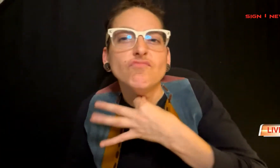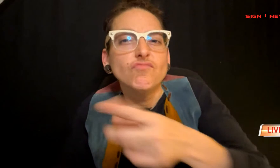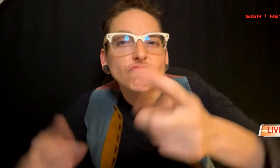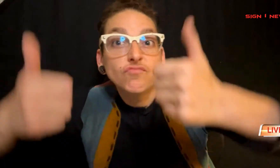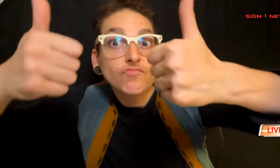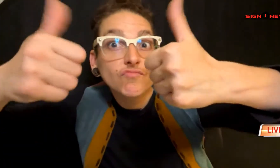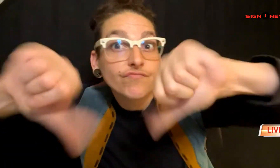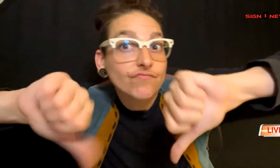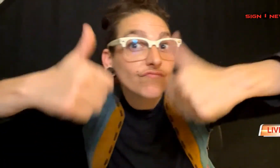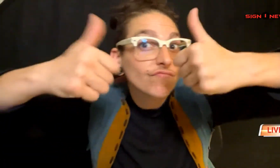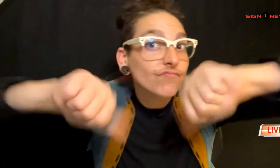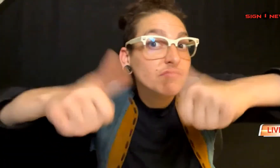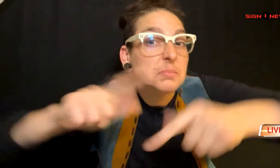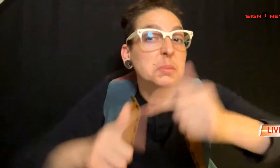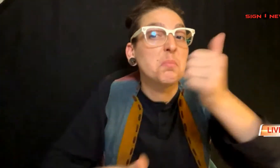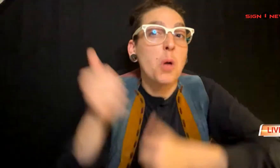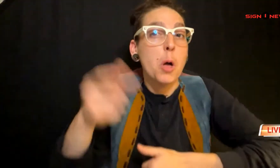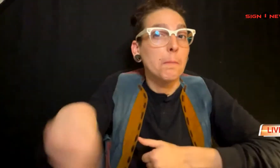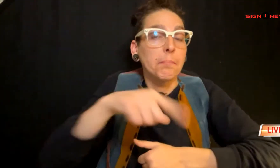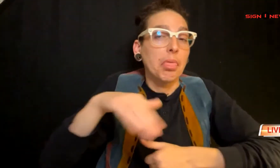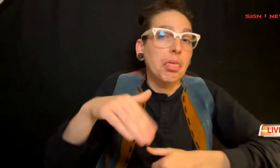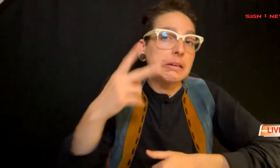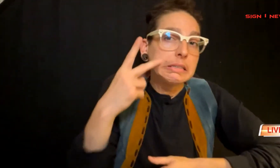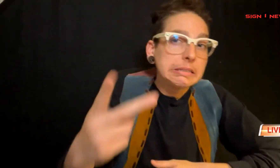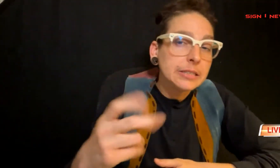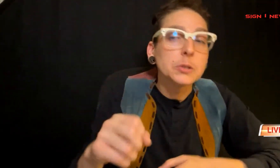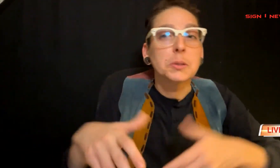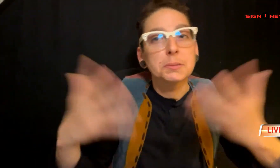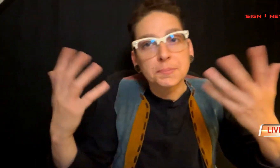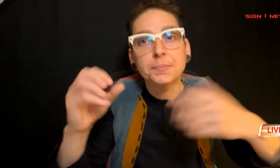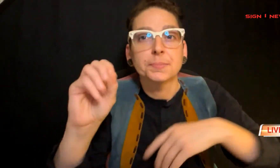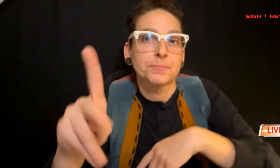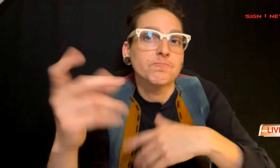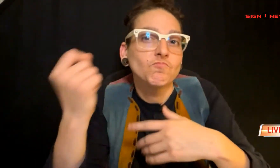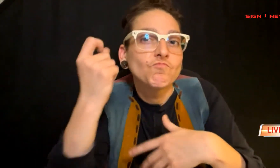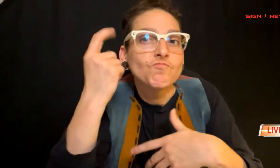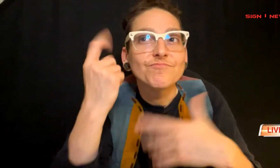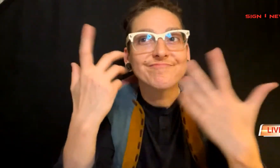That's why I asked. I was just curious. Thumbs up, thumbs down. I wasn't really sure if you'd seen it yet.